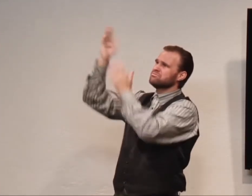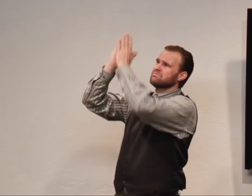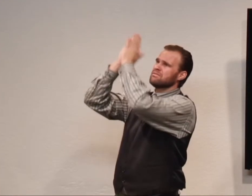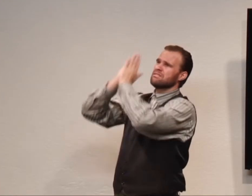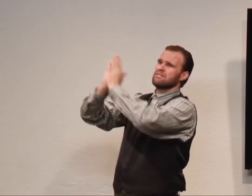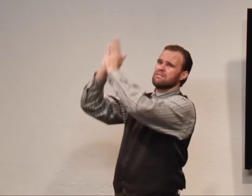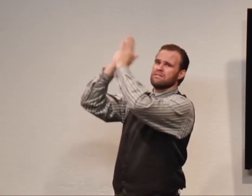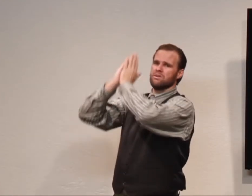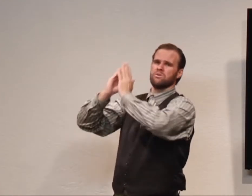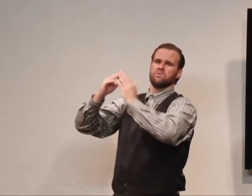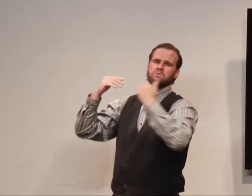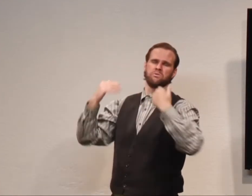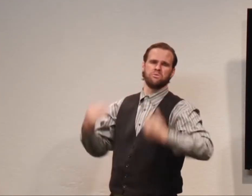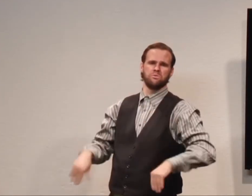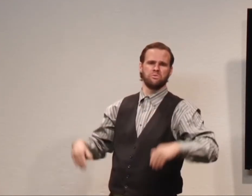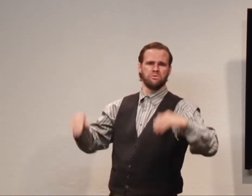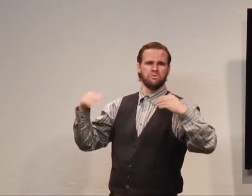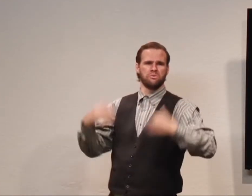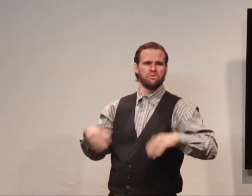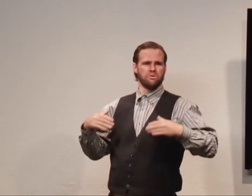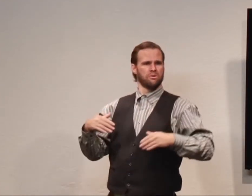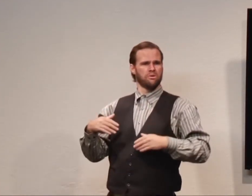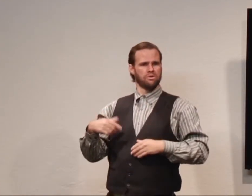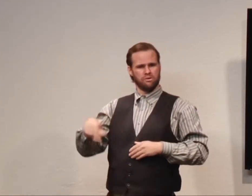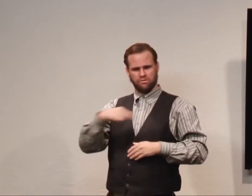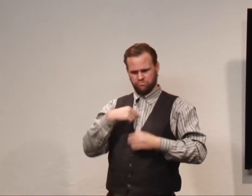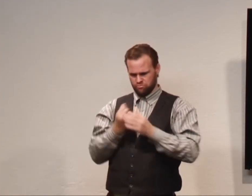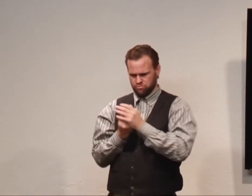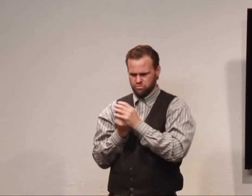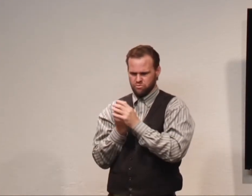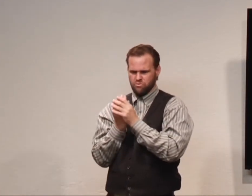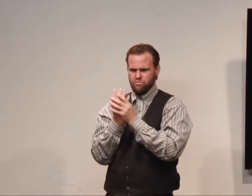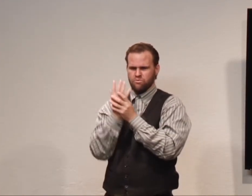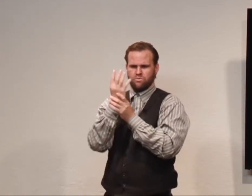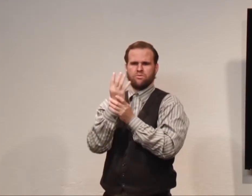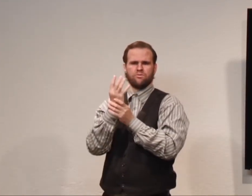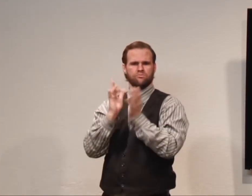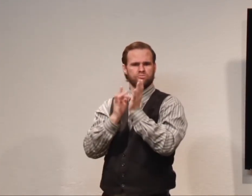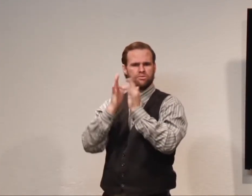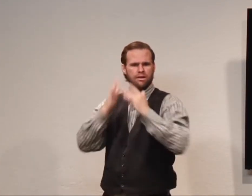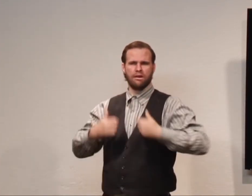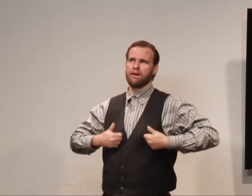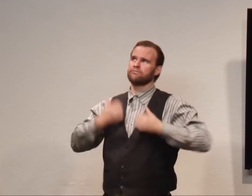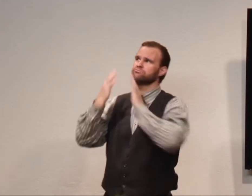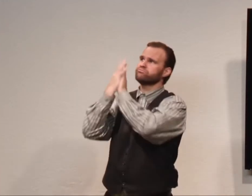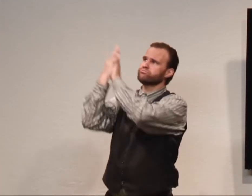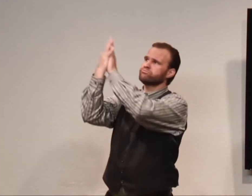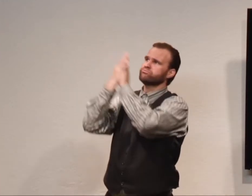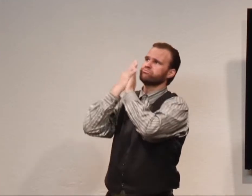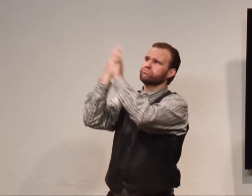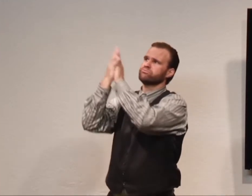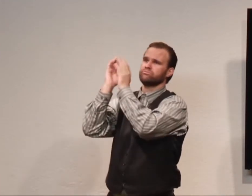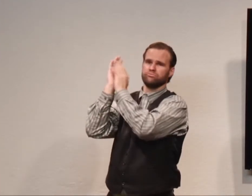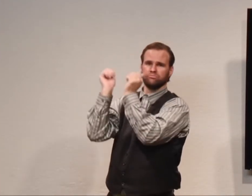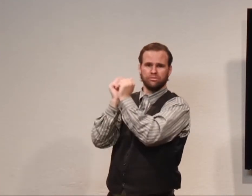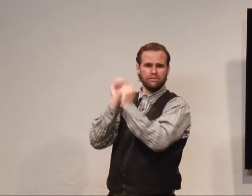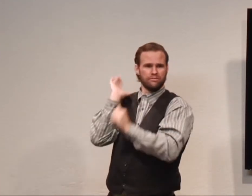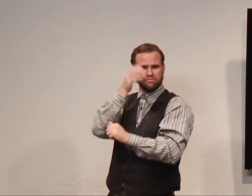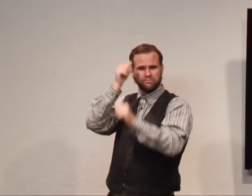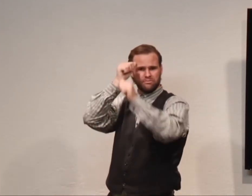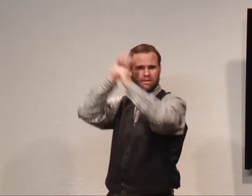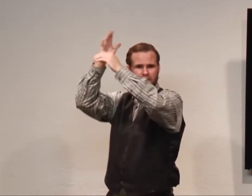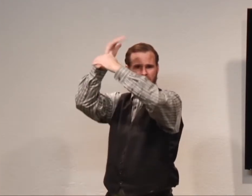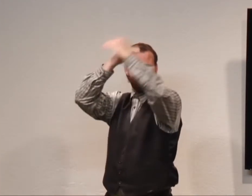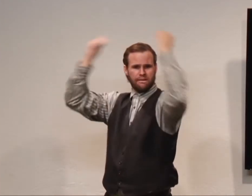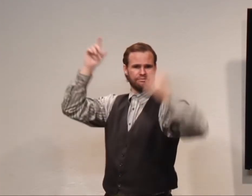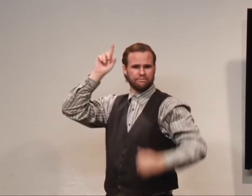But now you can come before God and fellowship with God personally. I can come before God and we can grow in our relationship